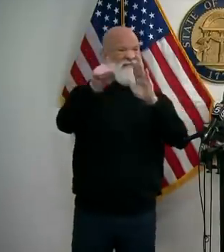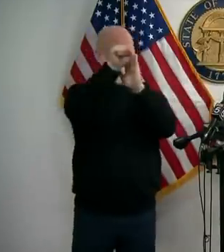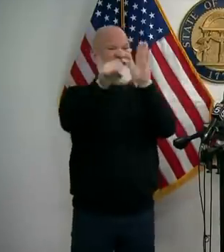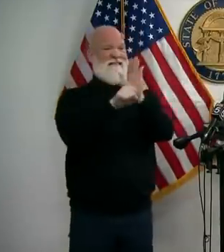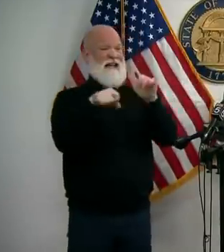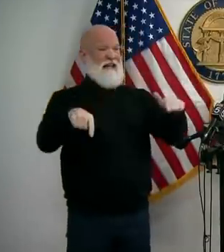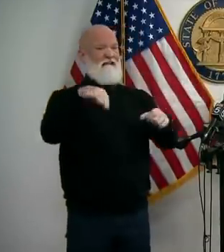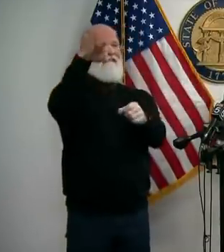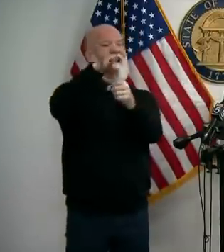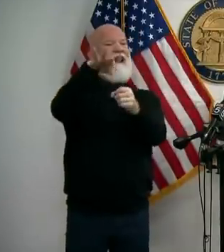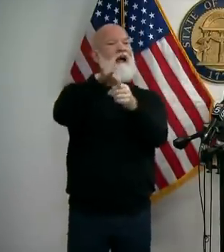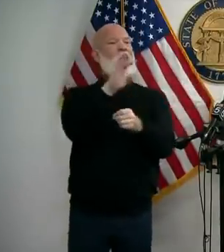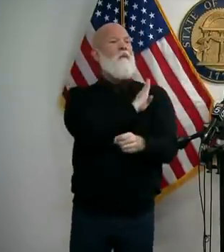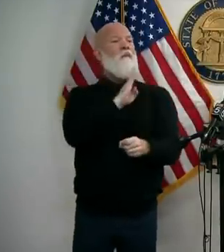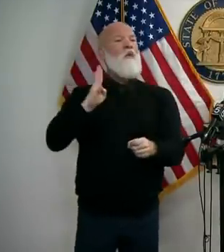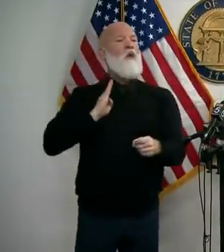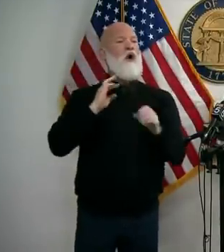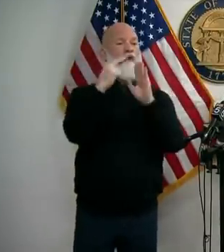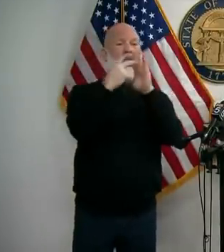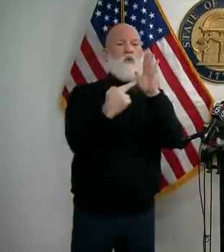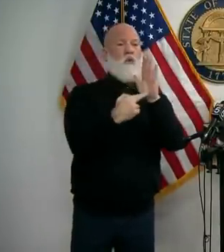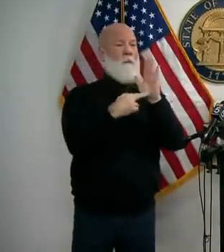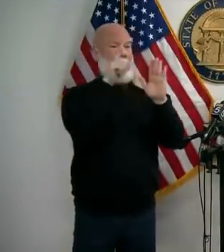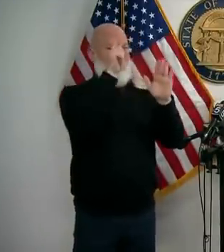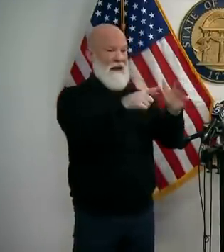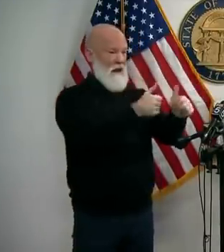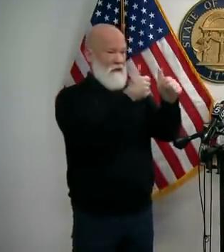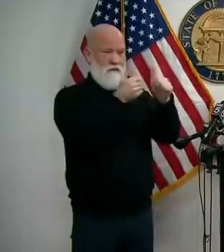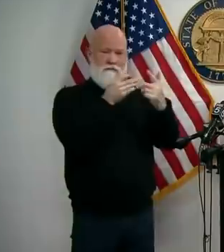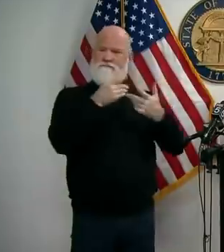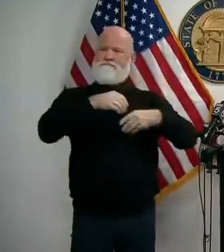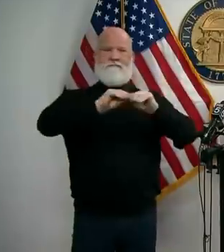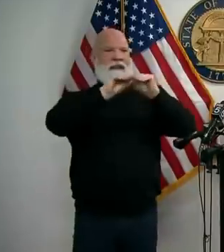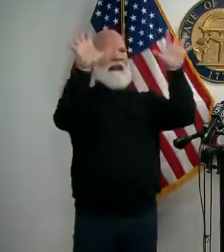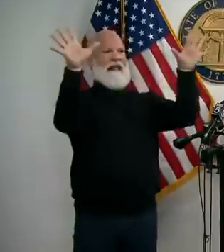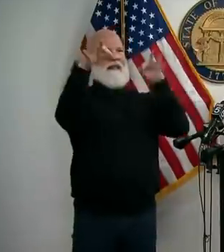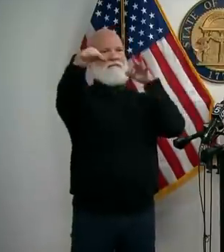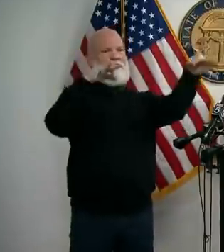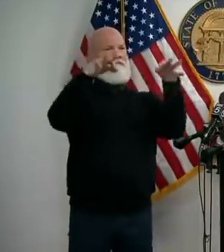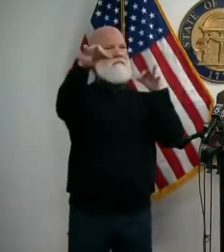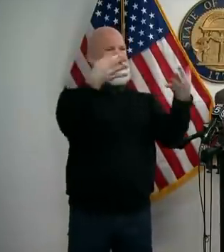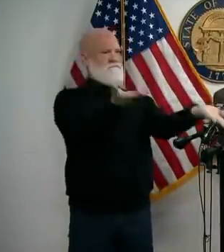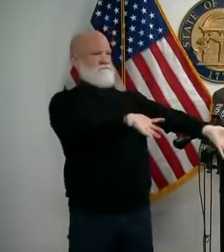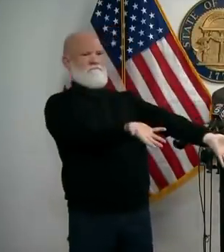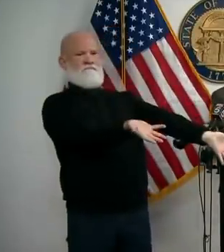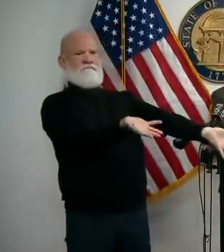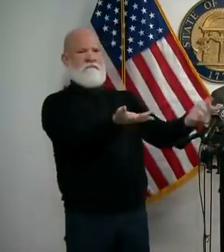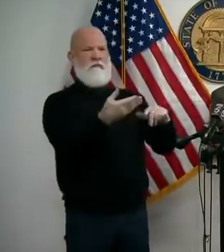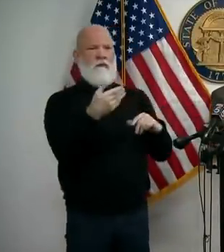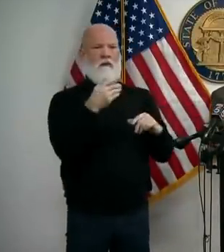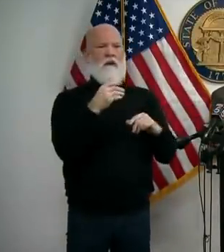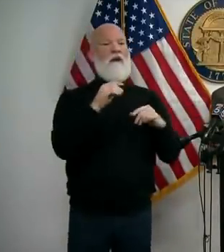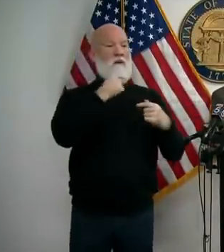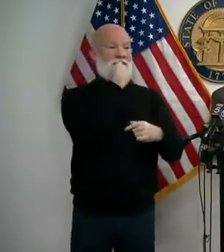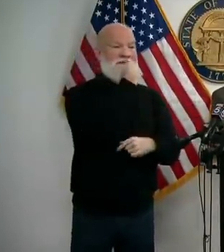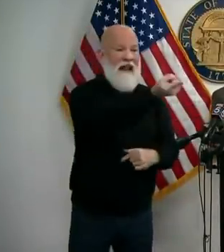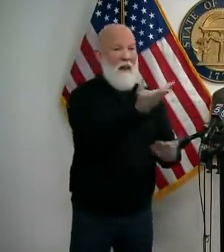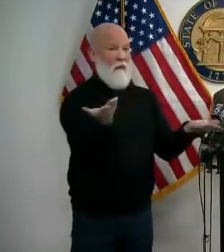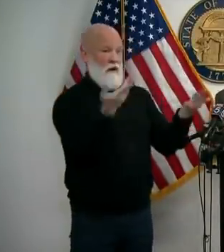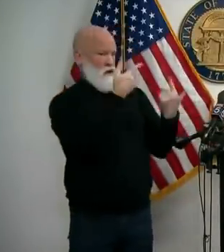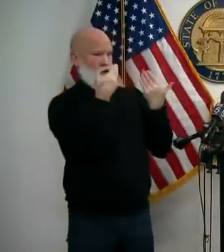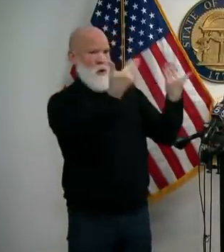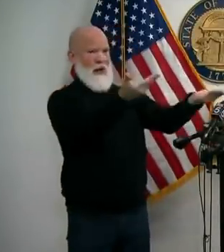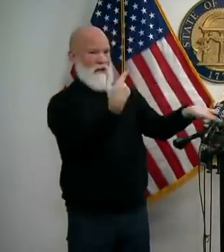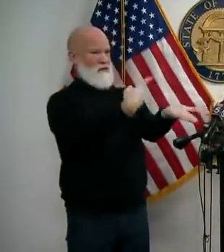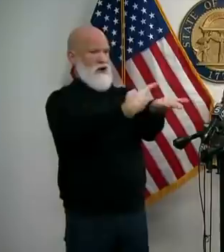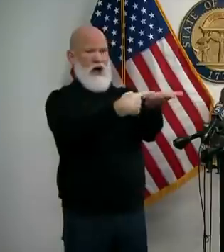section. You need to be we don't direct people, go talk to your county attorney, look at this, and you make better decisions about how you're letting people view these